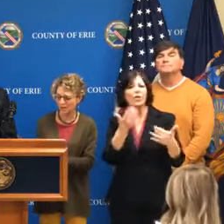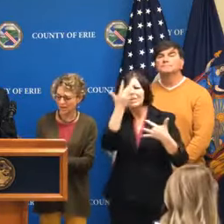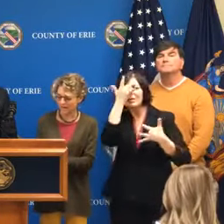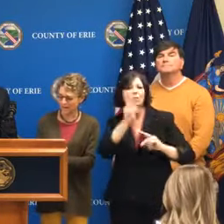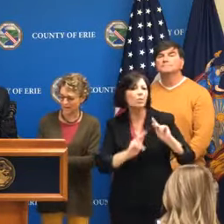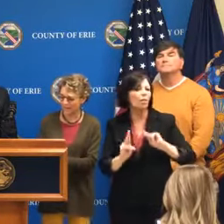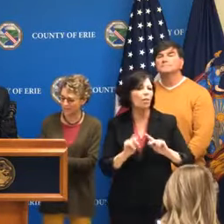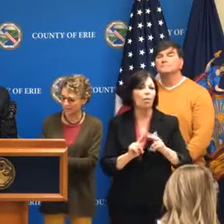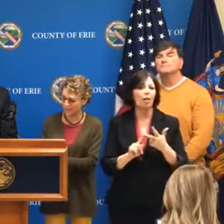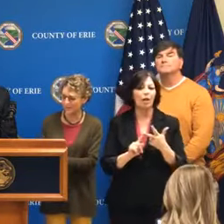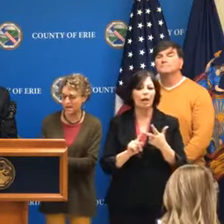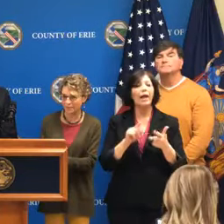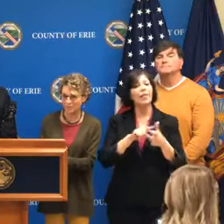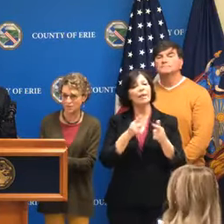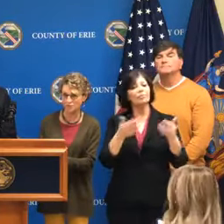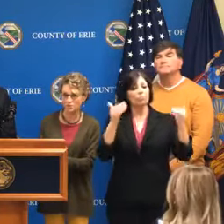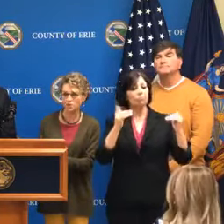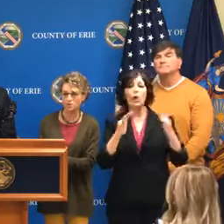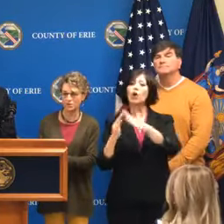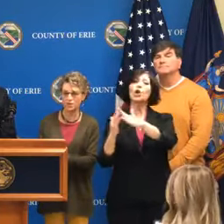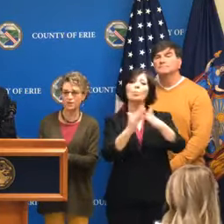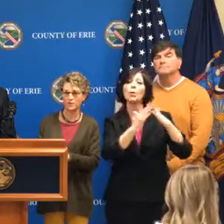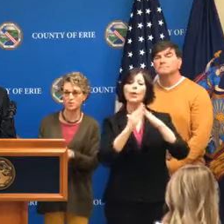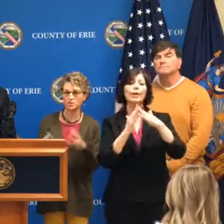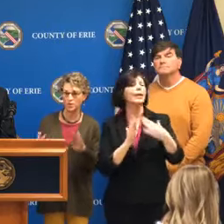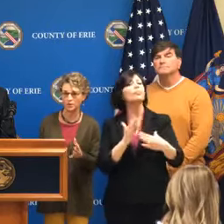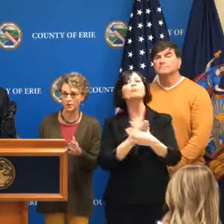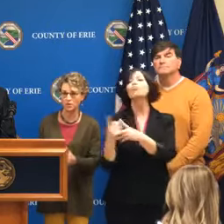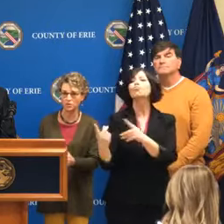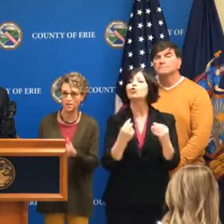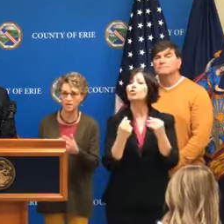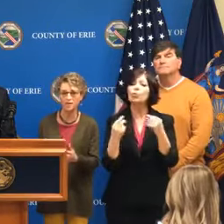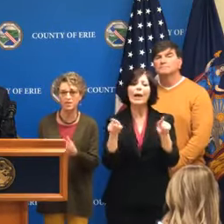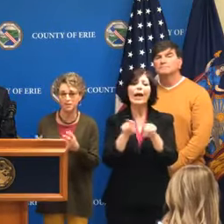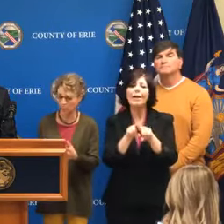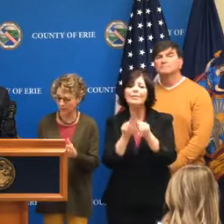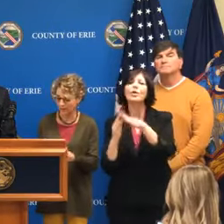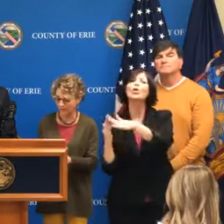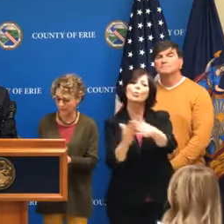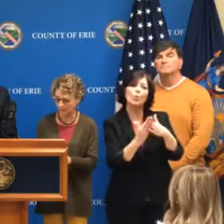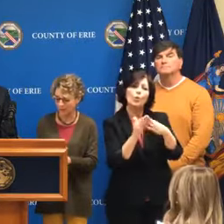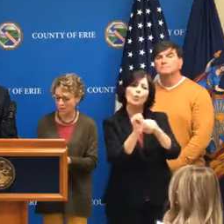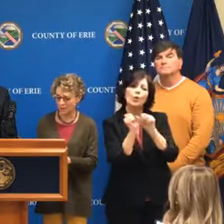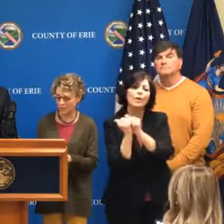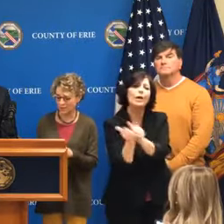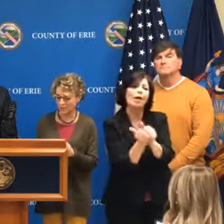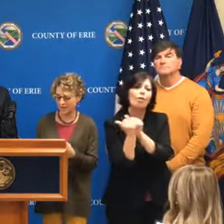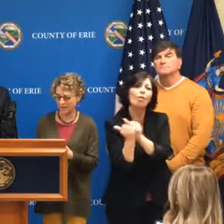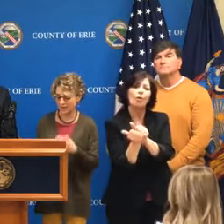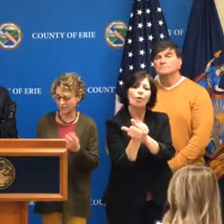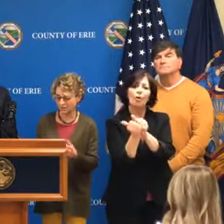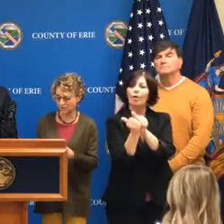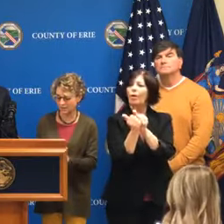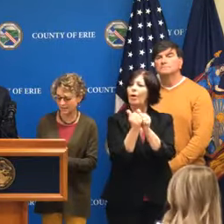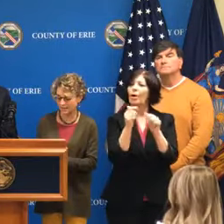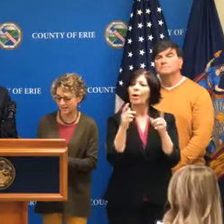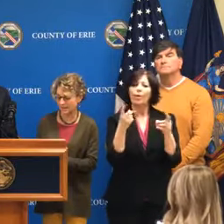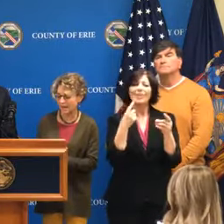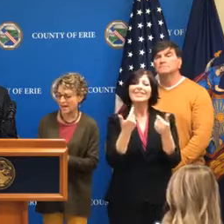people. Then we have community non-pharmaceutical interventions, what we can do as a community working together to enhance